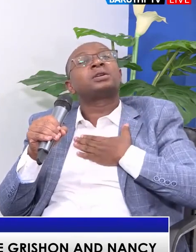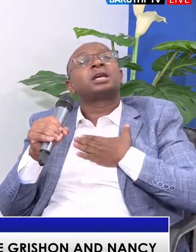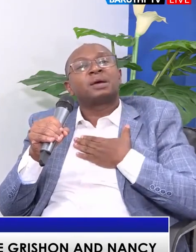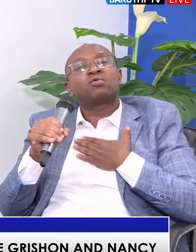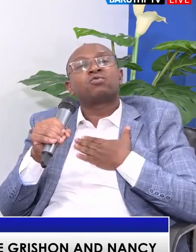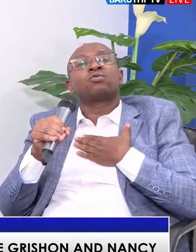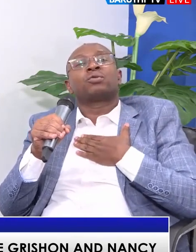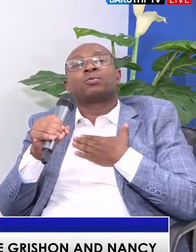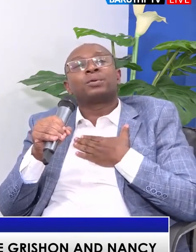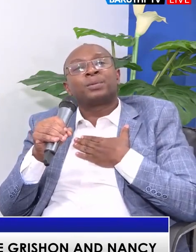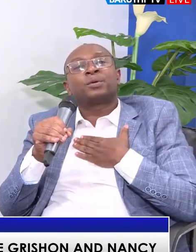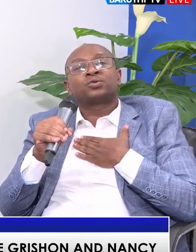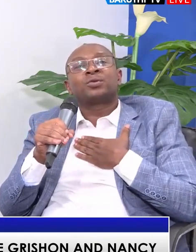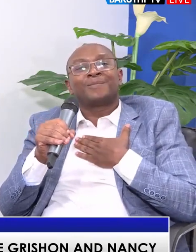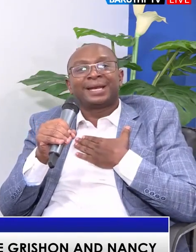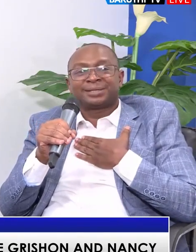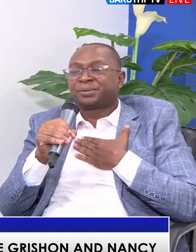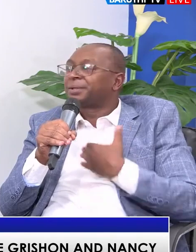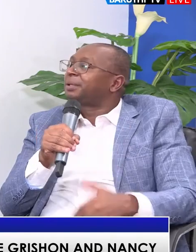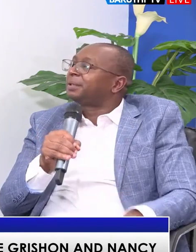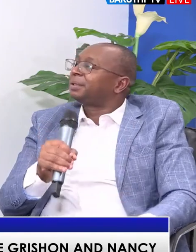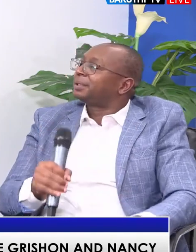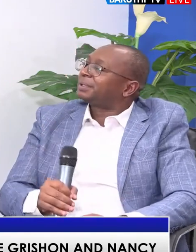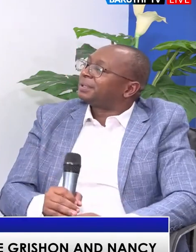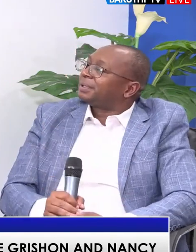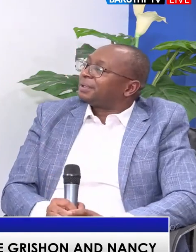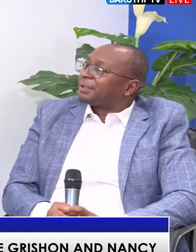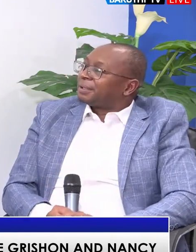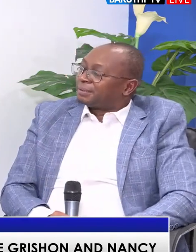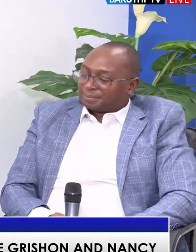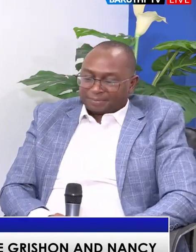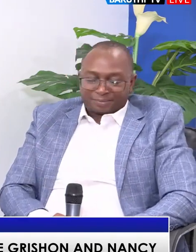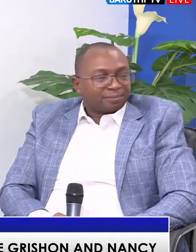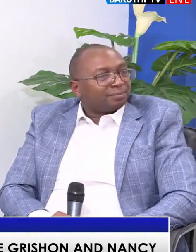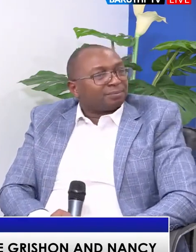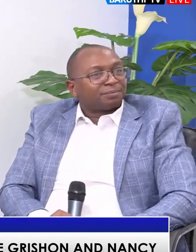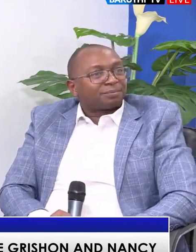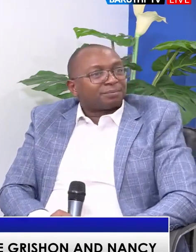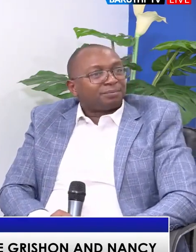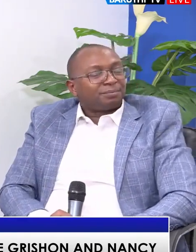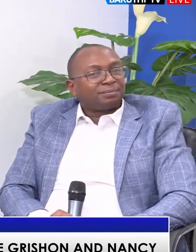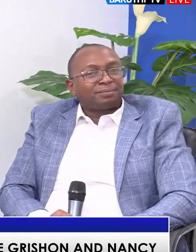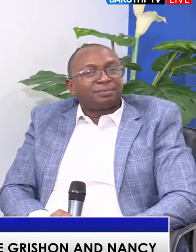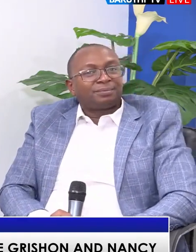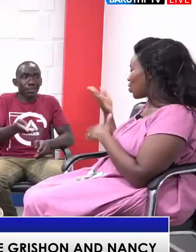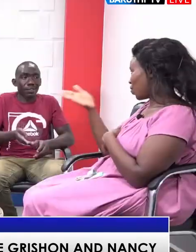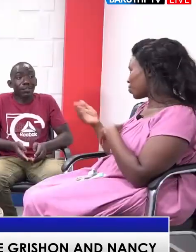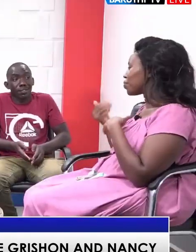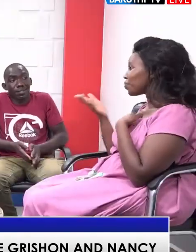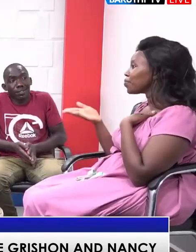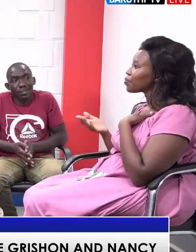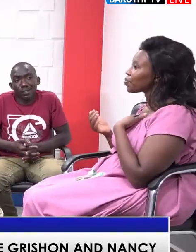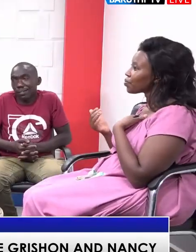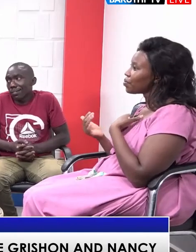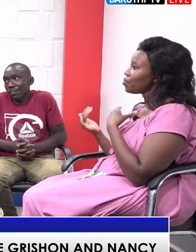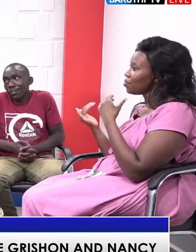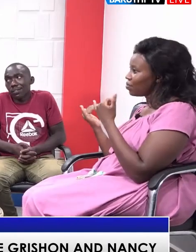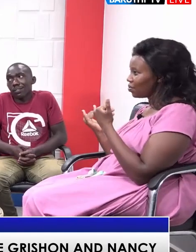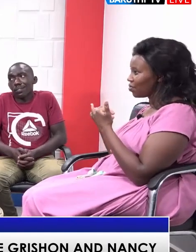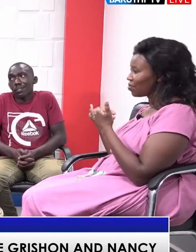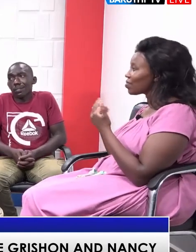bring you back and with permission, you got the permission here. The 100 shilling couple. After tunifanyia hiyo, nilimpatia